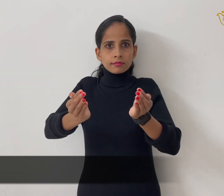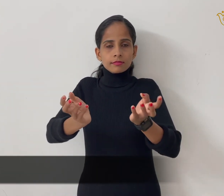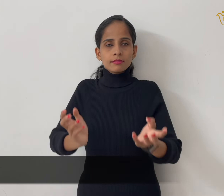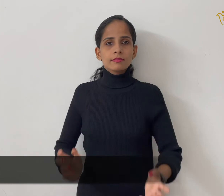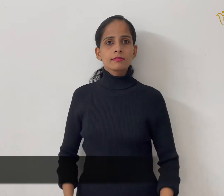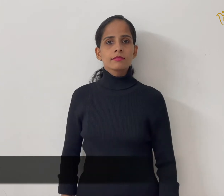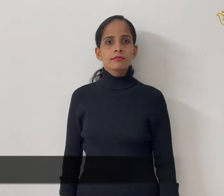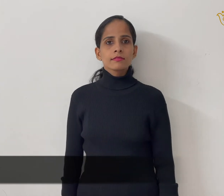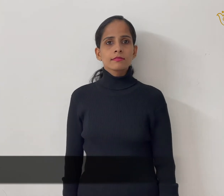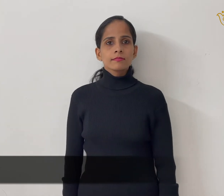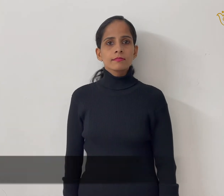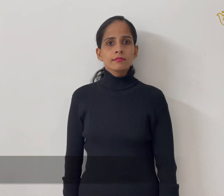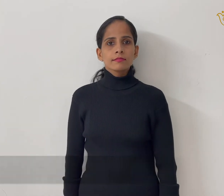Bowl.